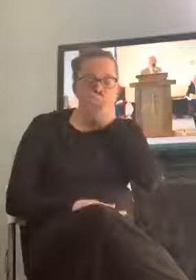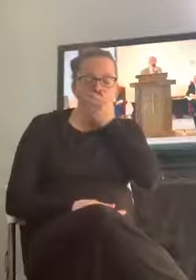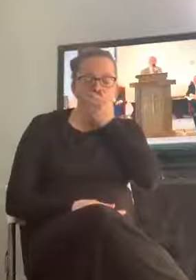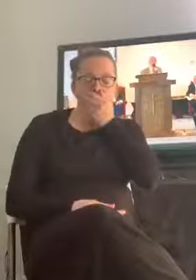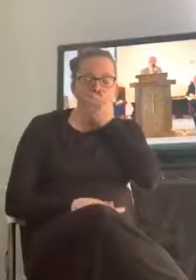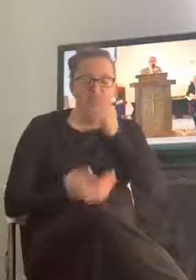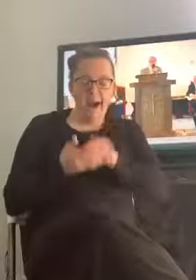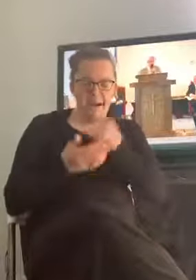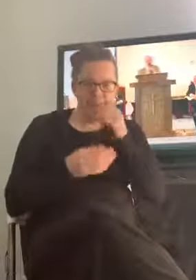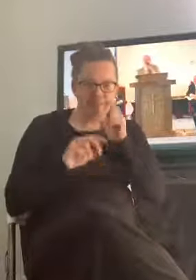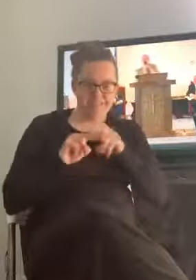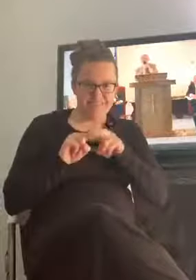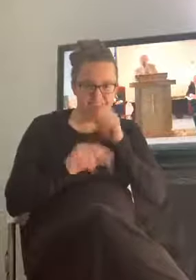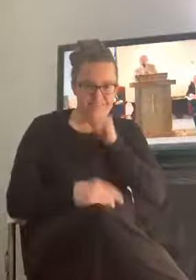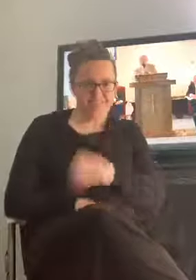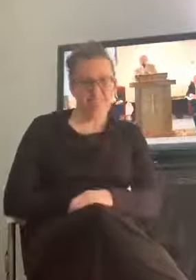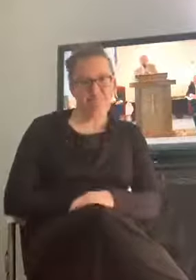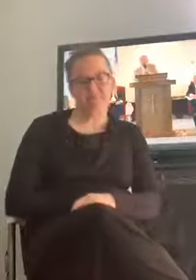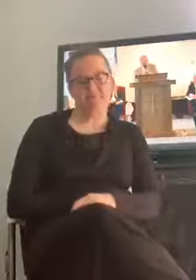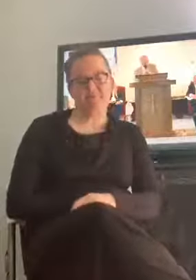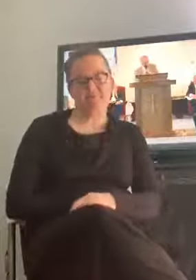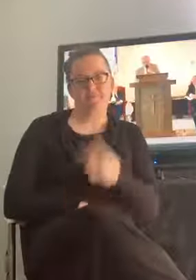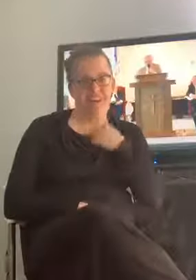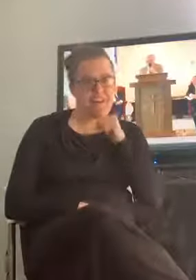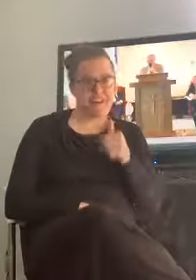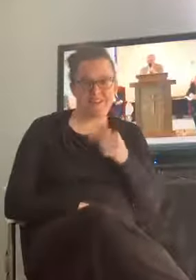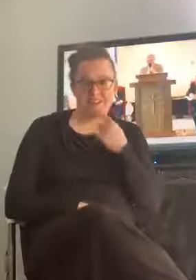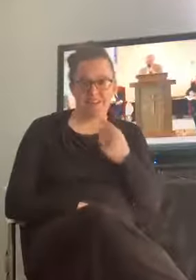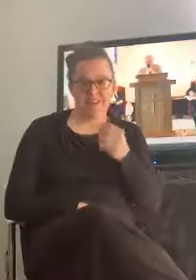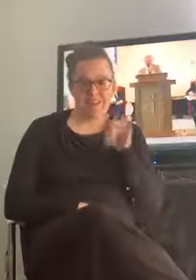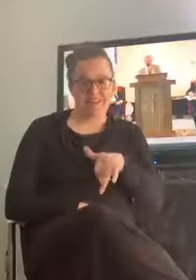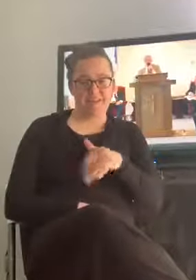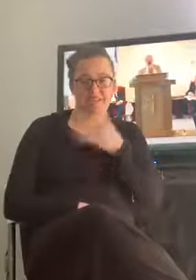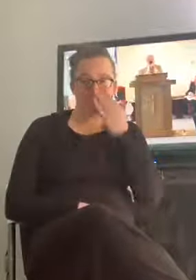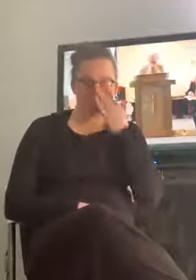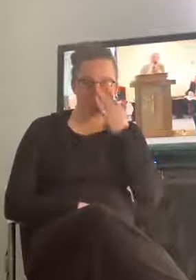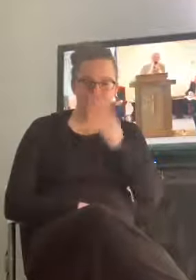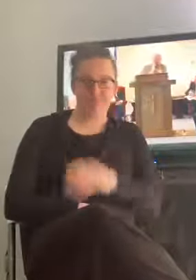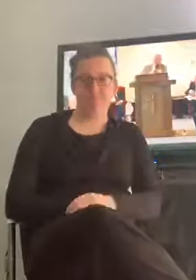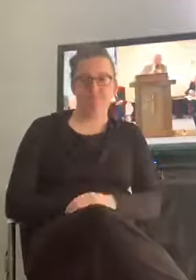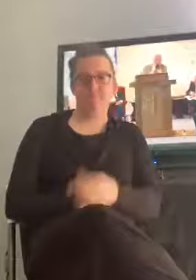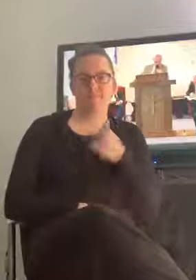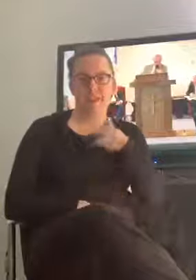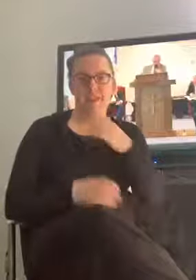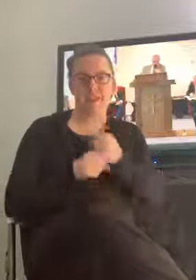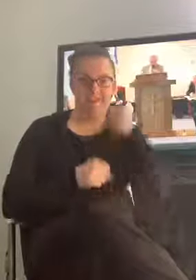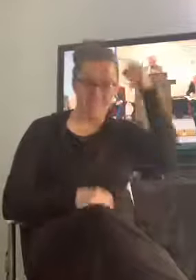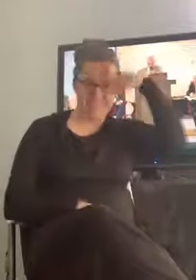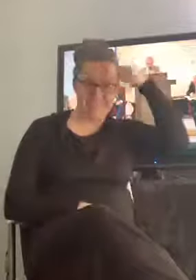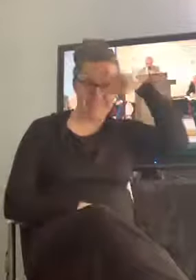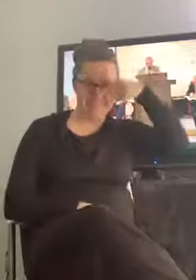going to turn? Yeah, come on. I don't say that. That's all right. Because I've got wisdom.